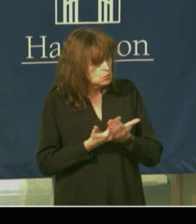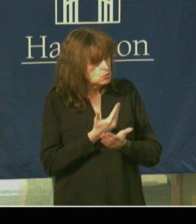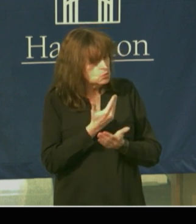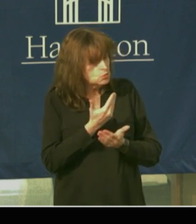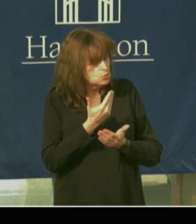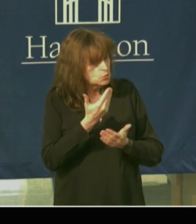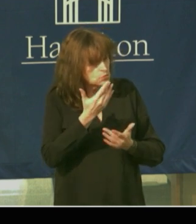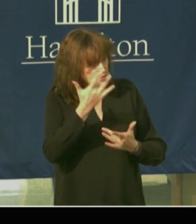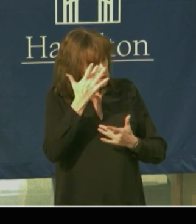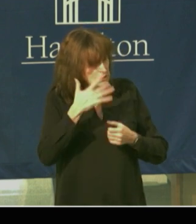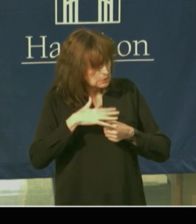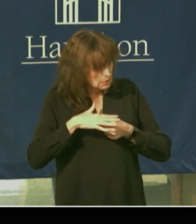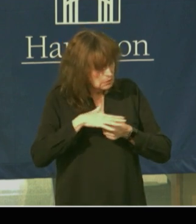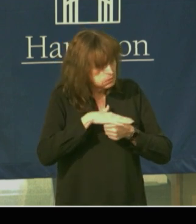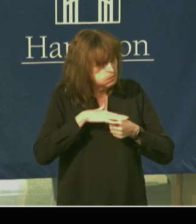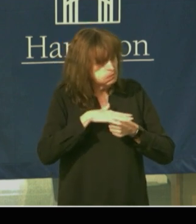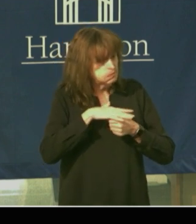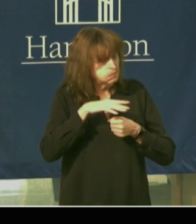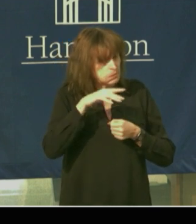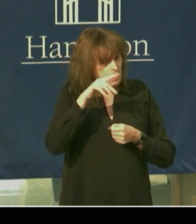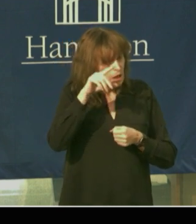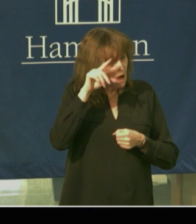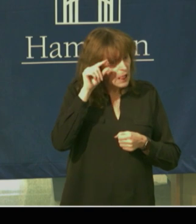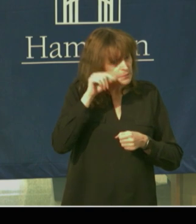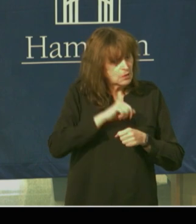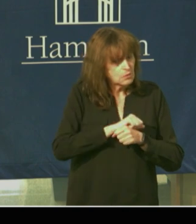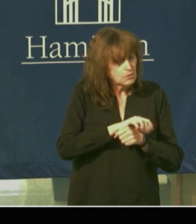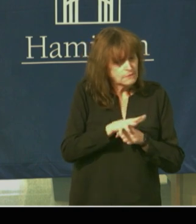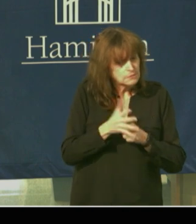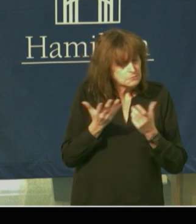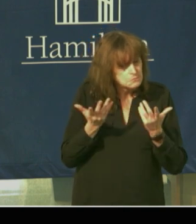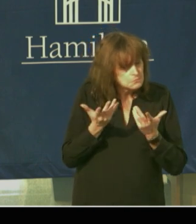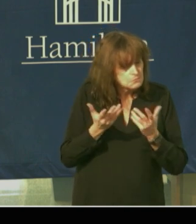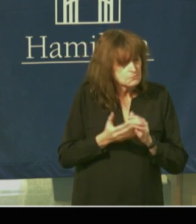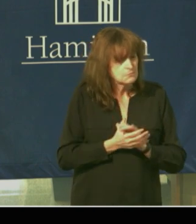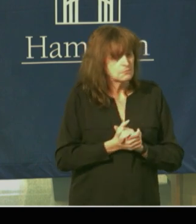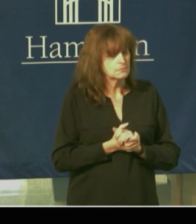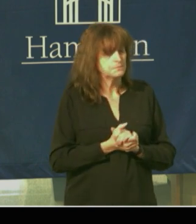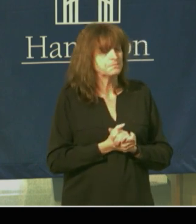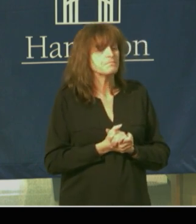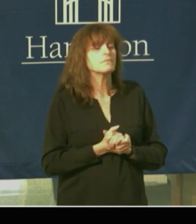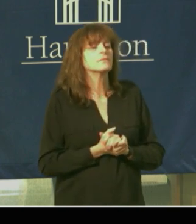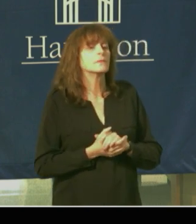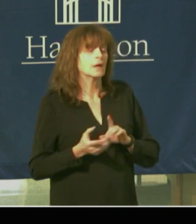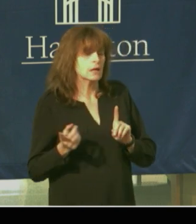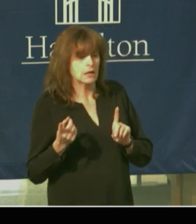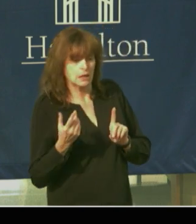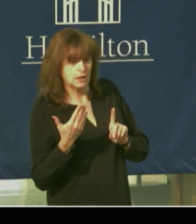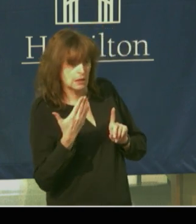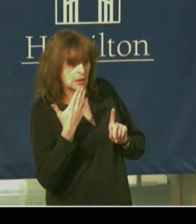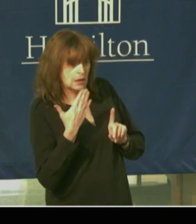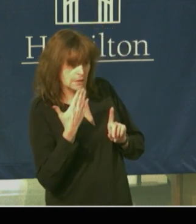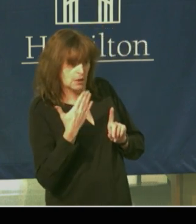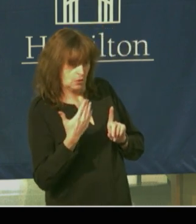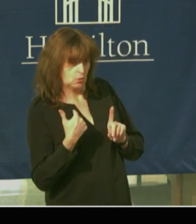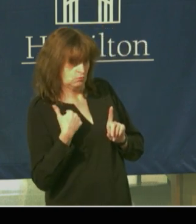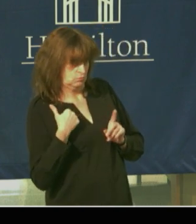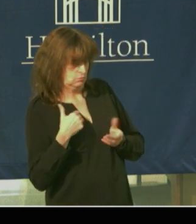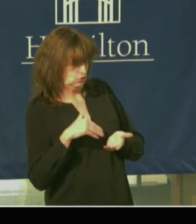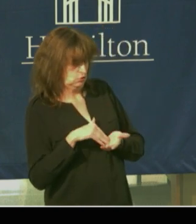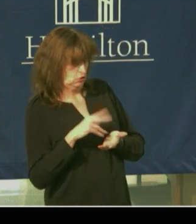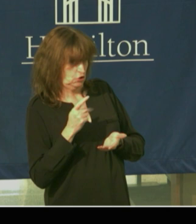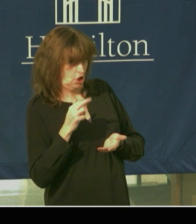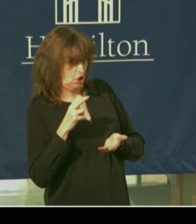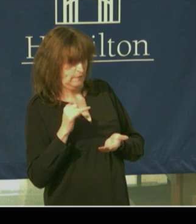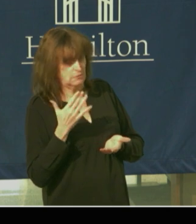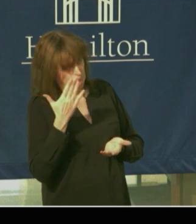tonight? Sure. Thanks, Mr. Fortune. And I want to follow the mayor and give a special biased shout out to the many